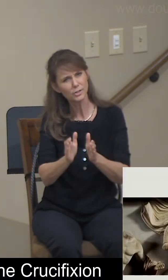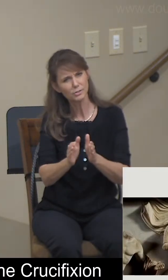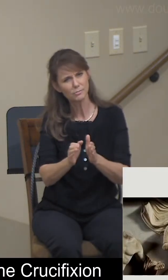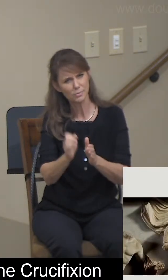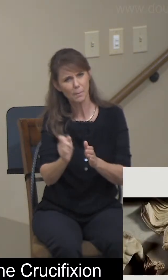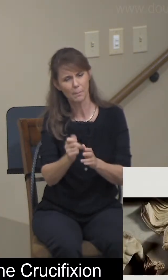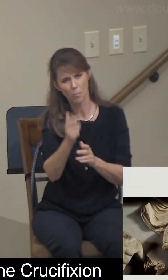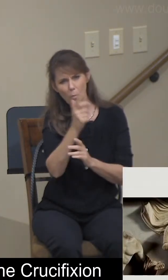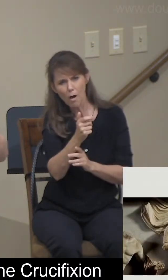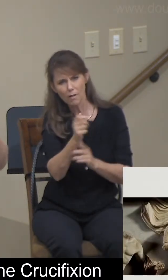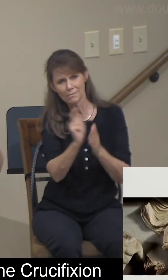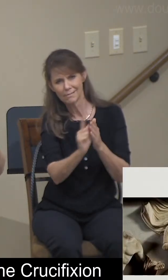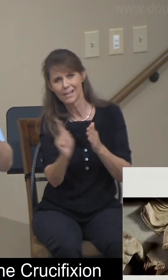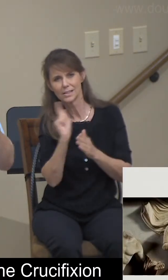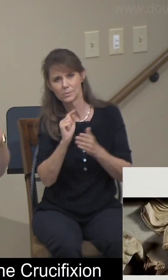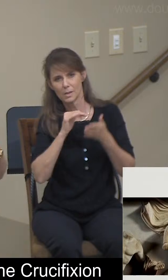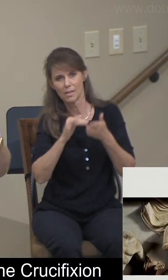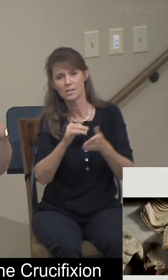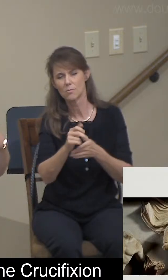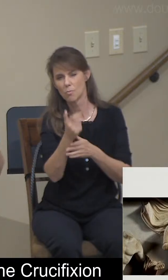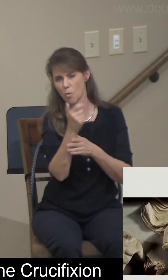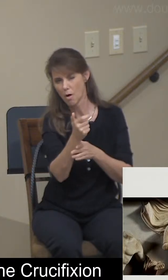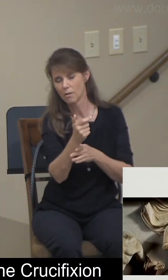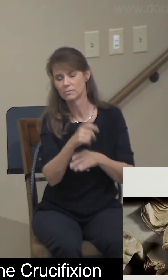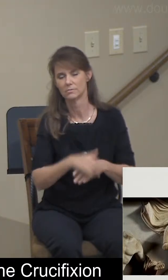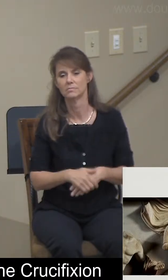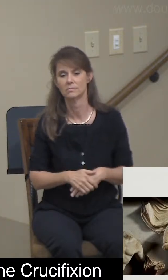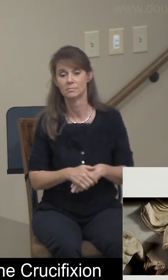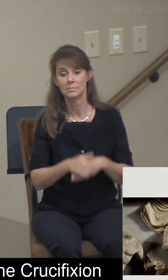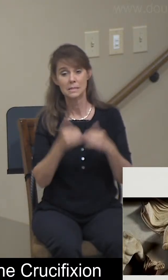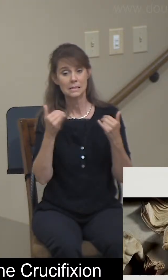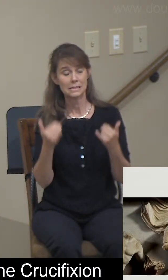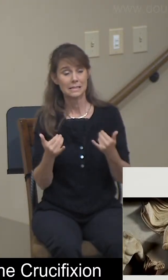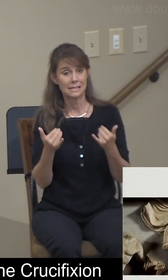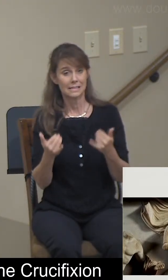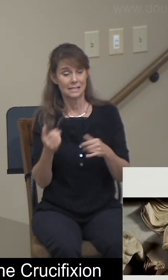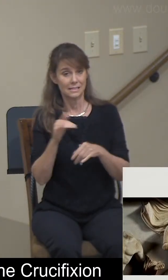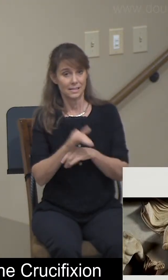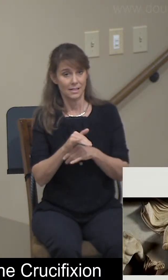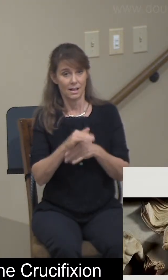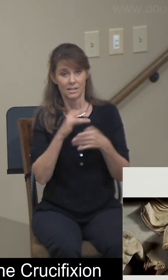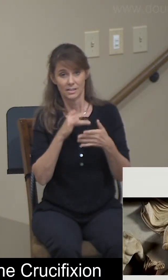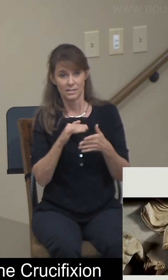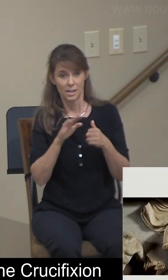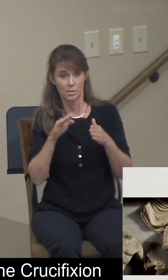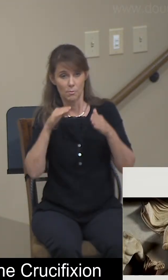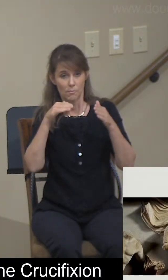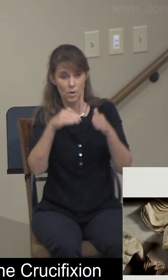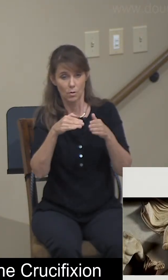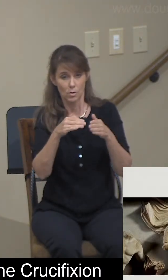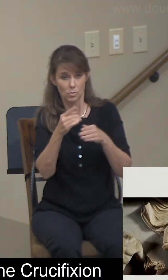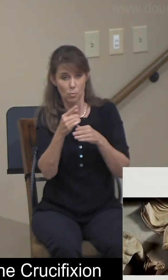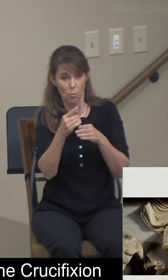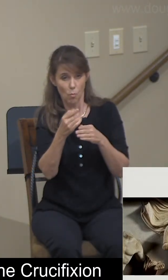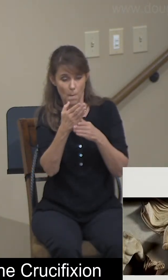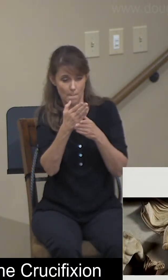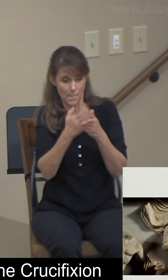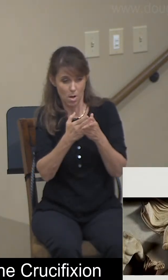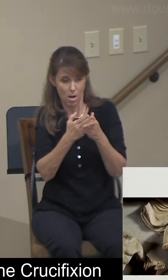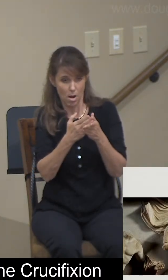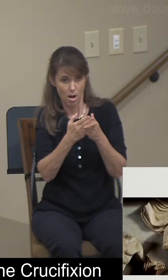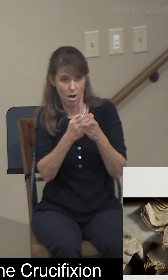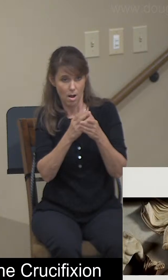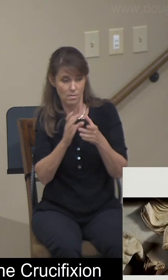going to talk about another one of these central factors, one of these puzzle pieces, if you will, that contribute to the world in which Jesus is born